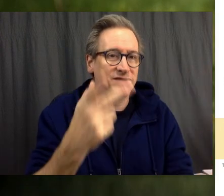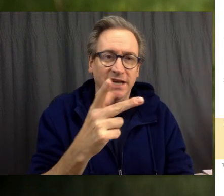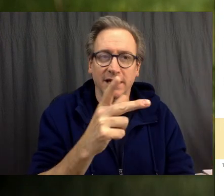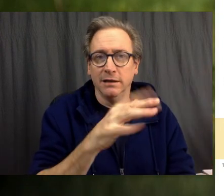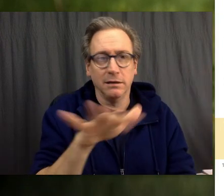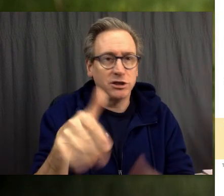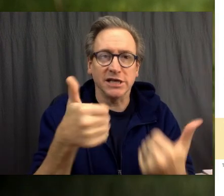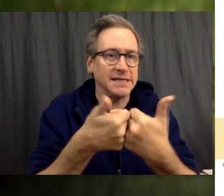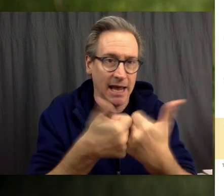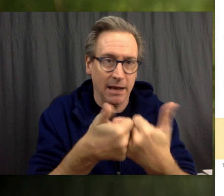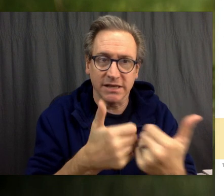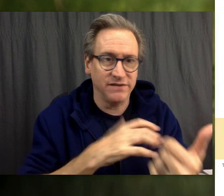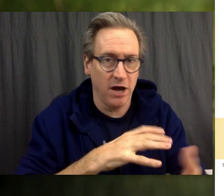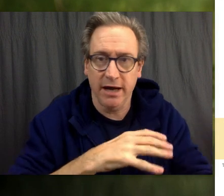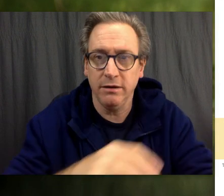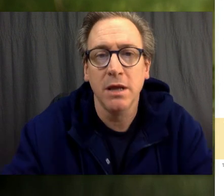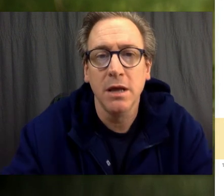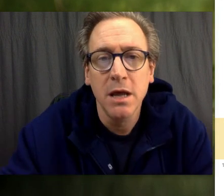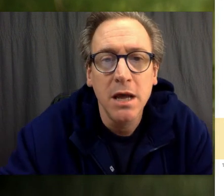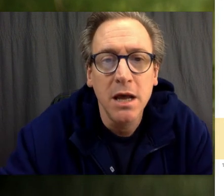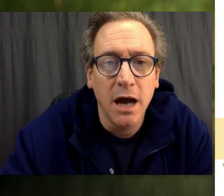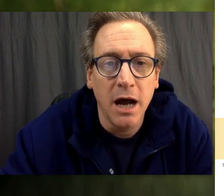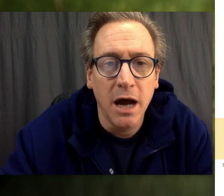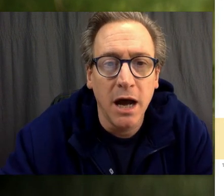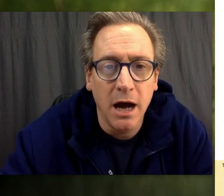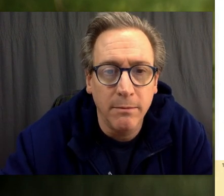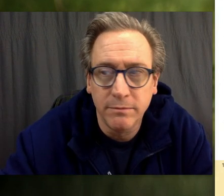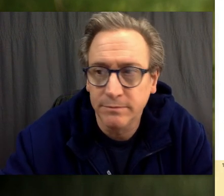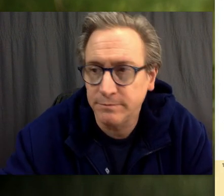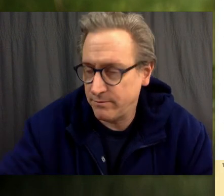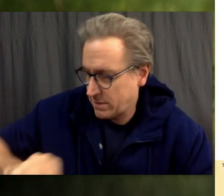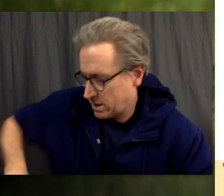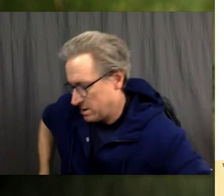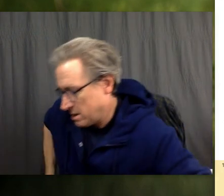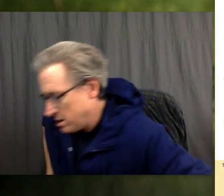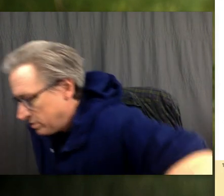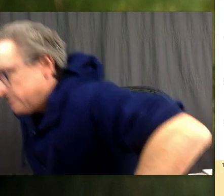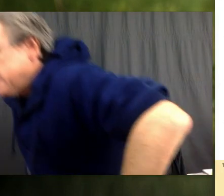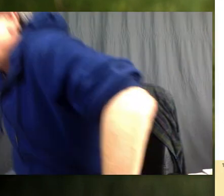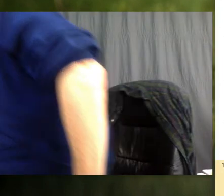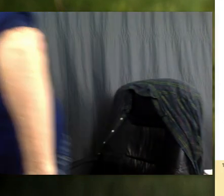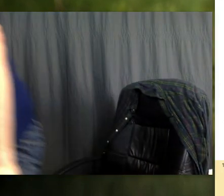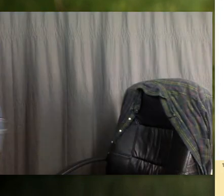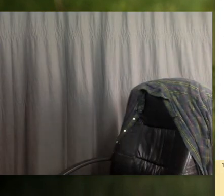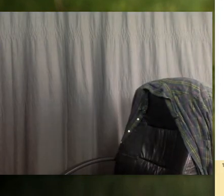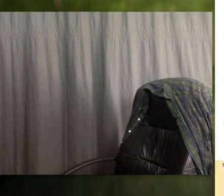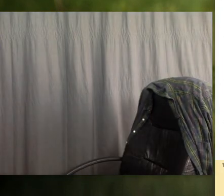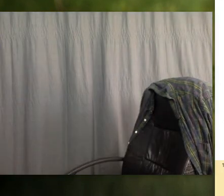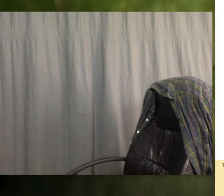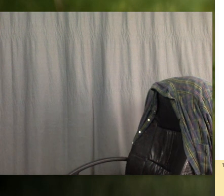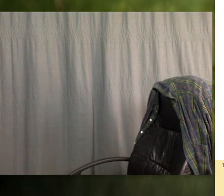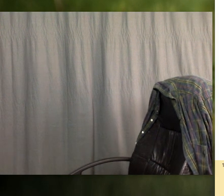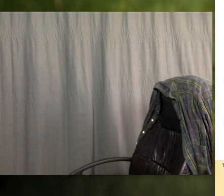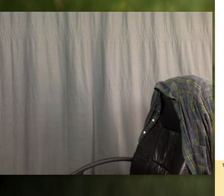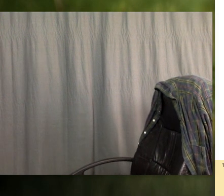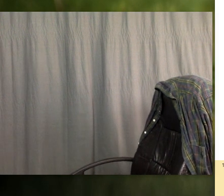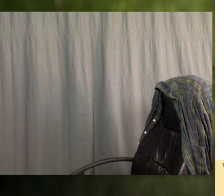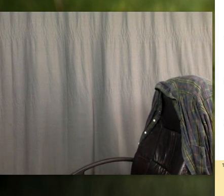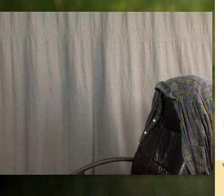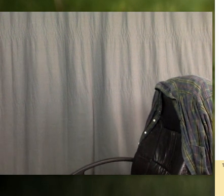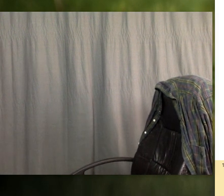But I've seen just game is fine. Hold on a second, let me close this.